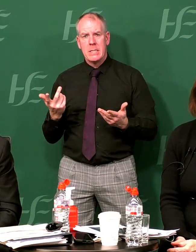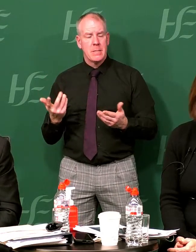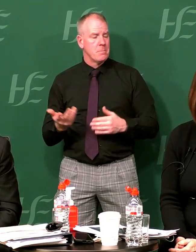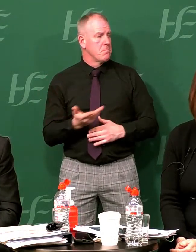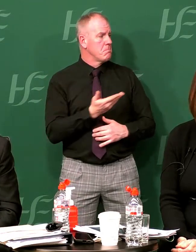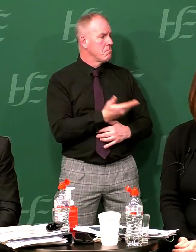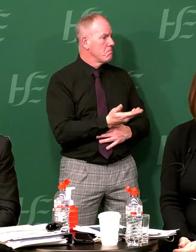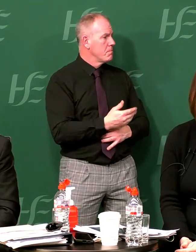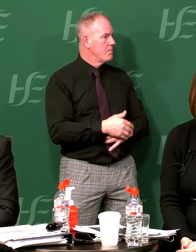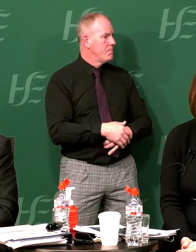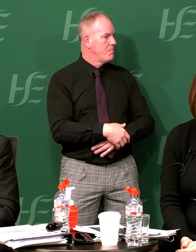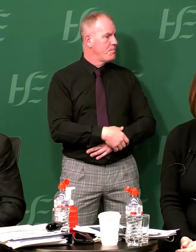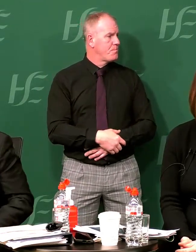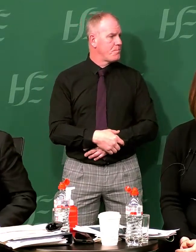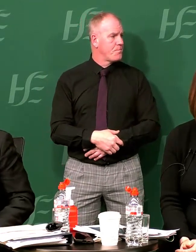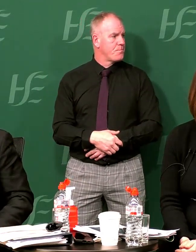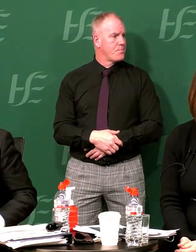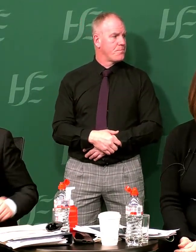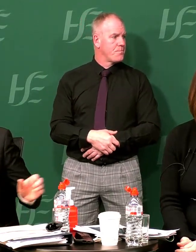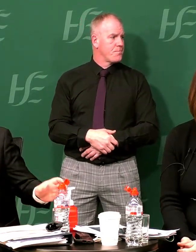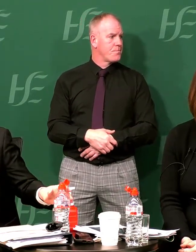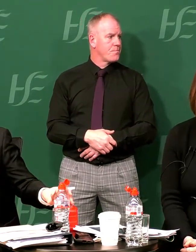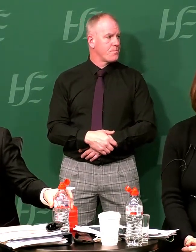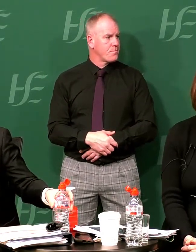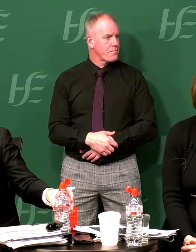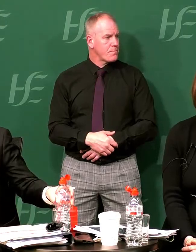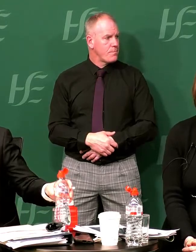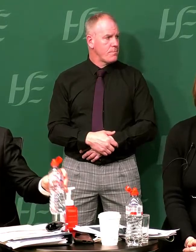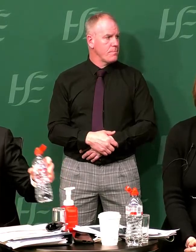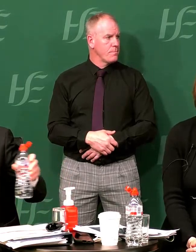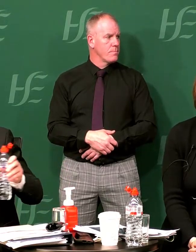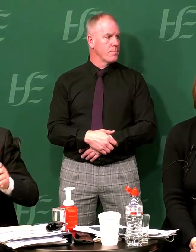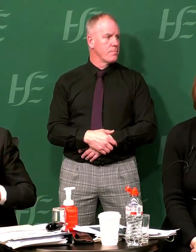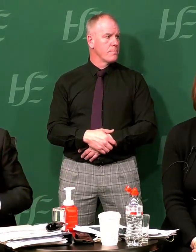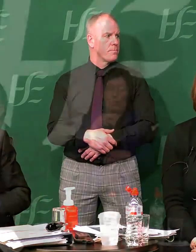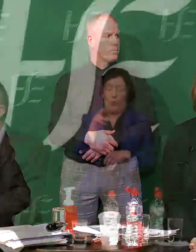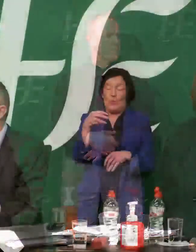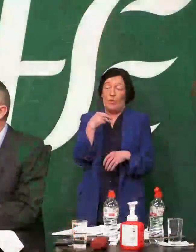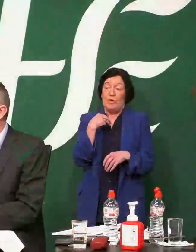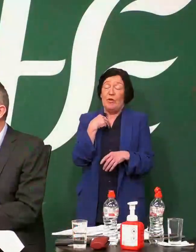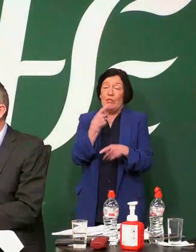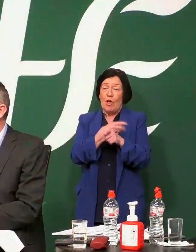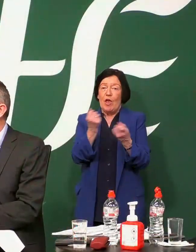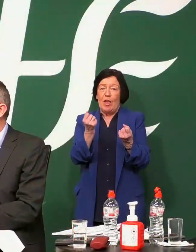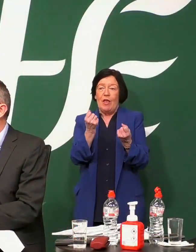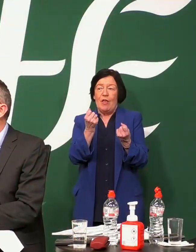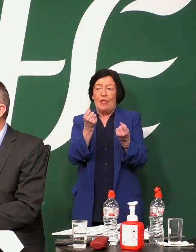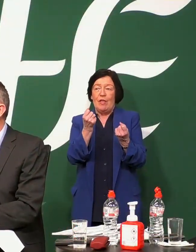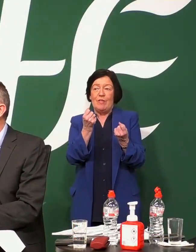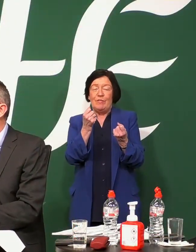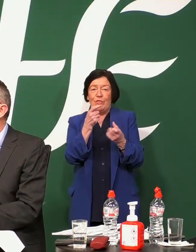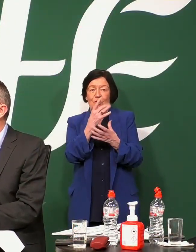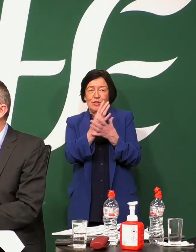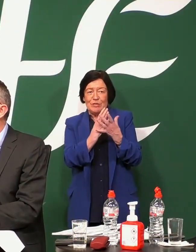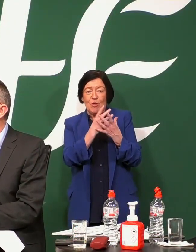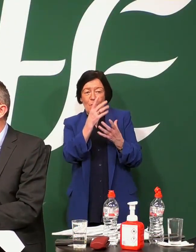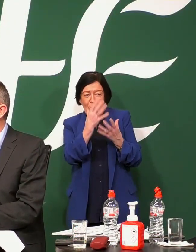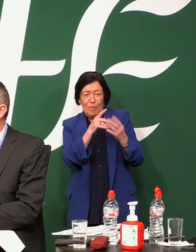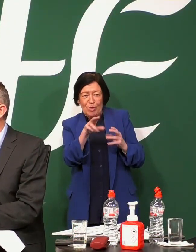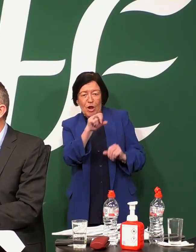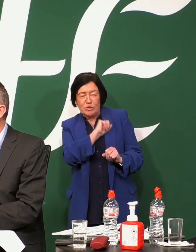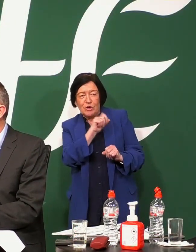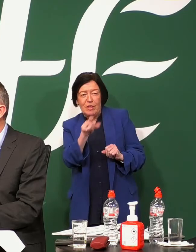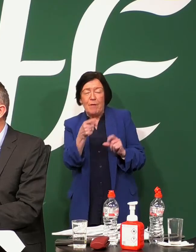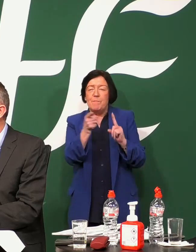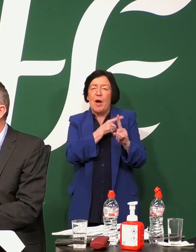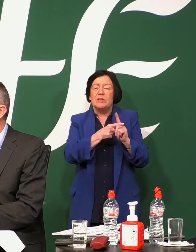Colin, do you want to give any context? There's no doubt just that we're not that there's under ascertainment, as we call it, of cases. The